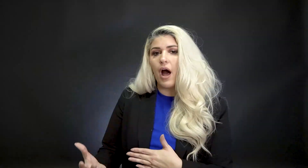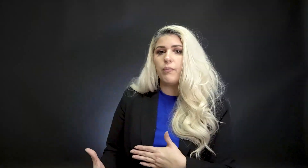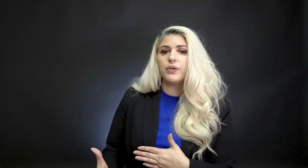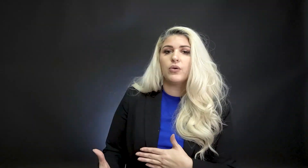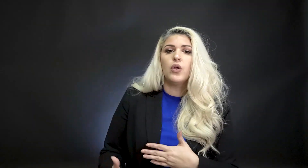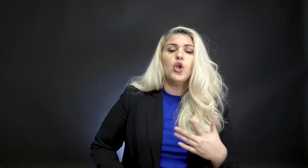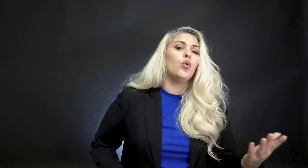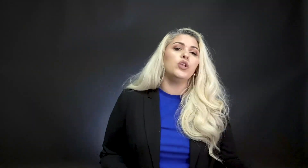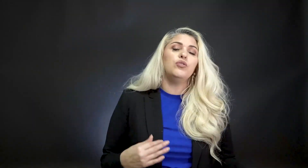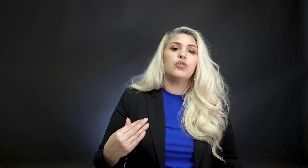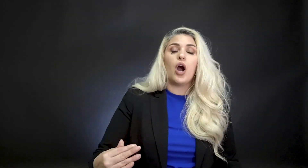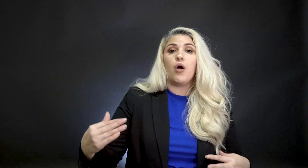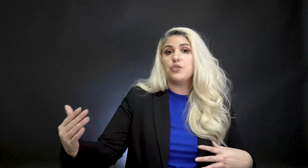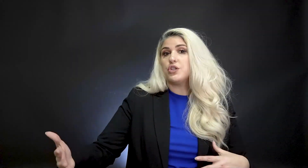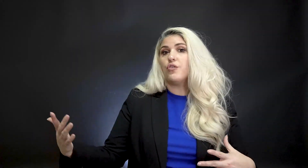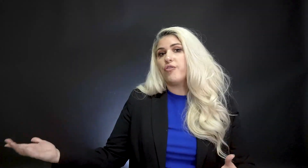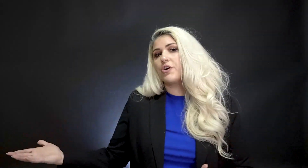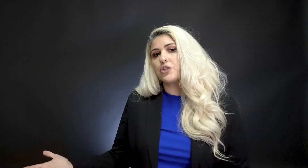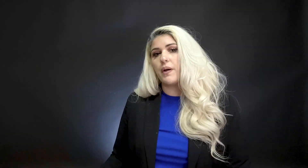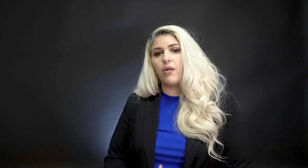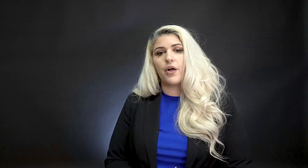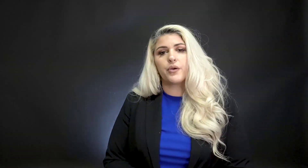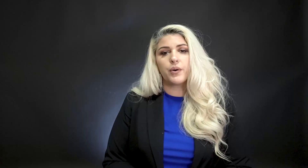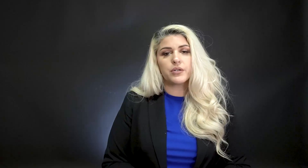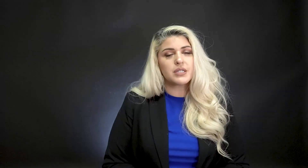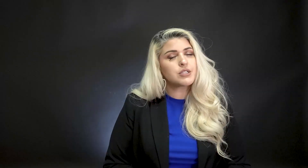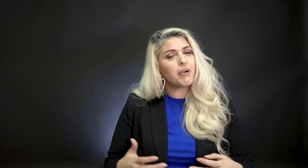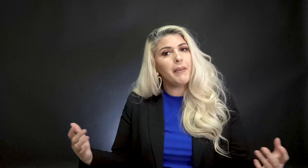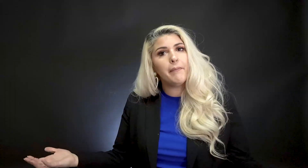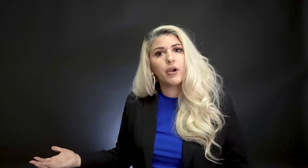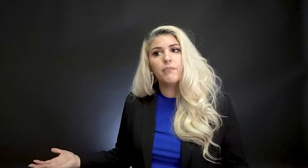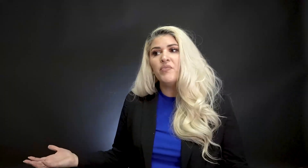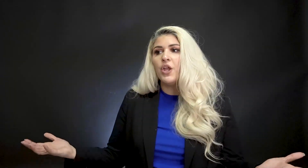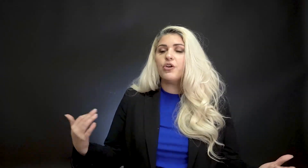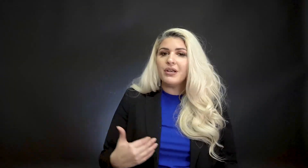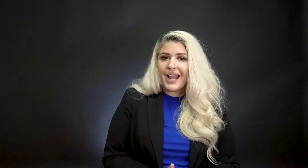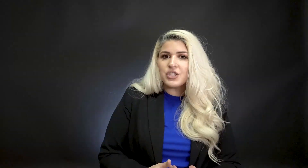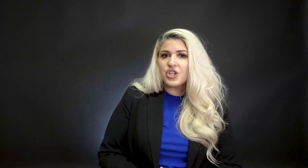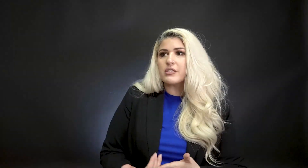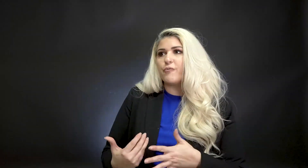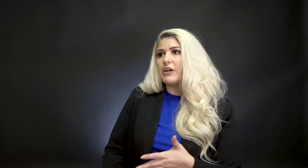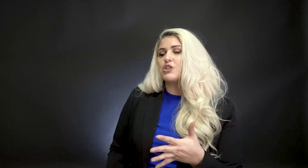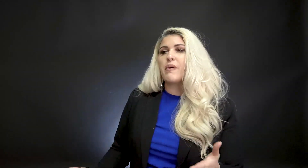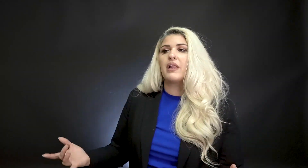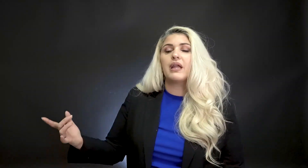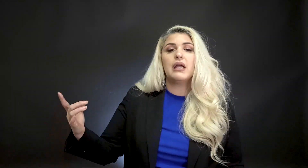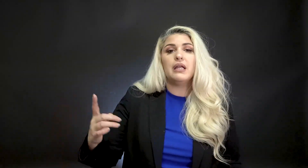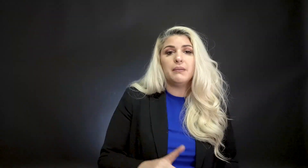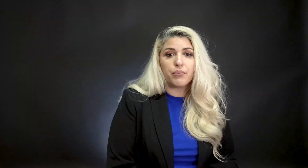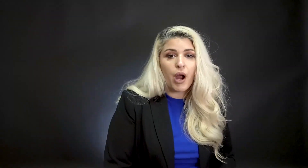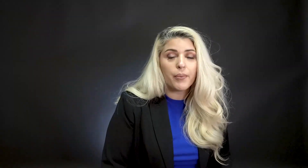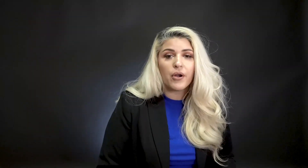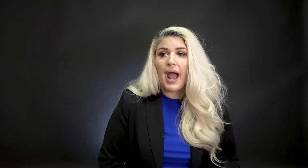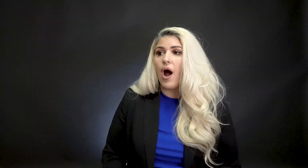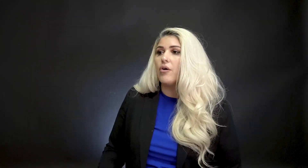help you when you go to fingerspell other words. Because remember, you're not just fingerspelling proper nouns